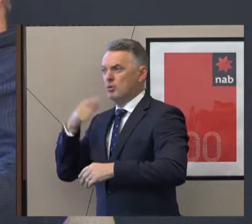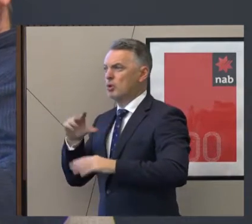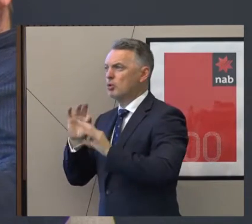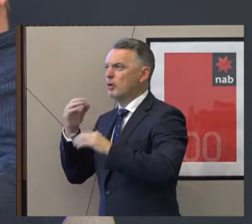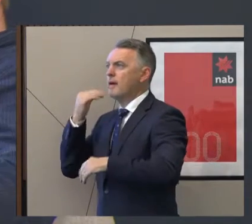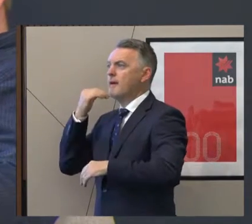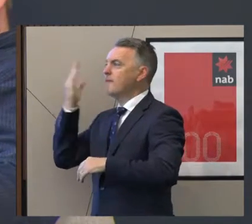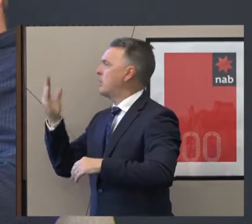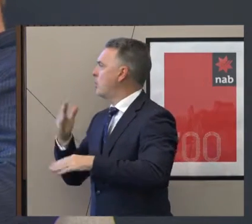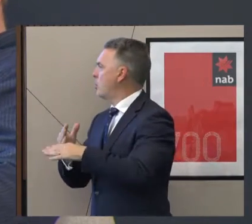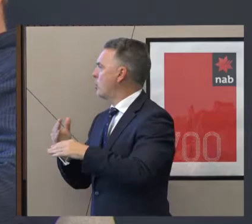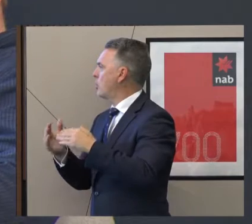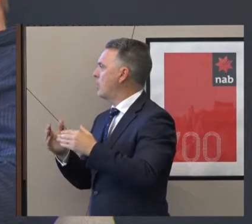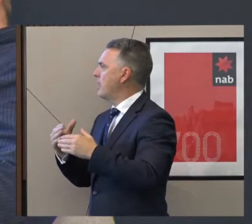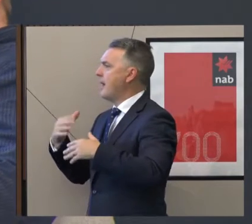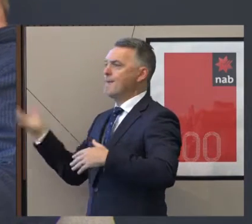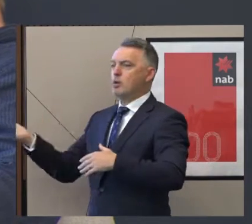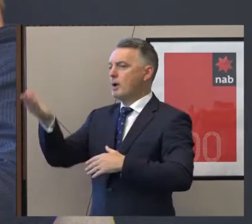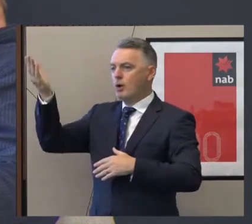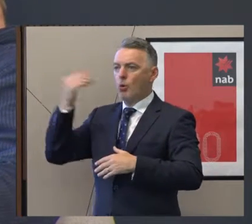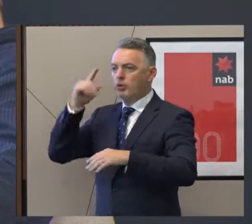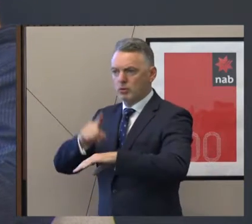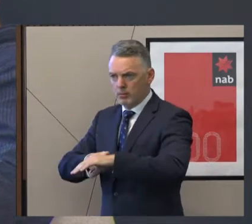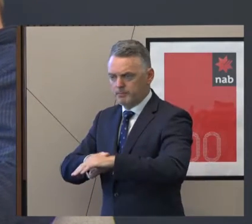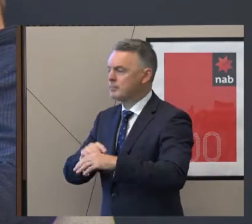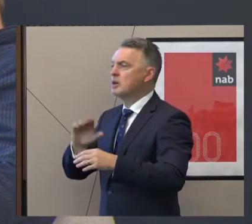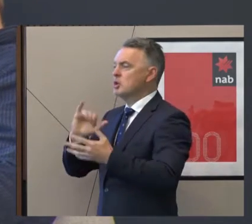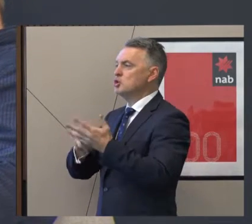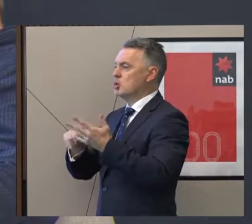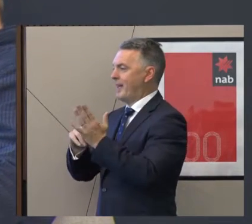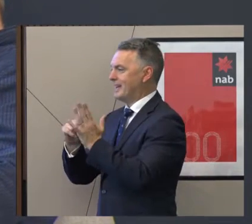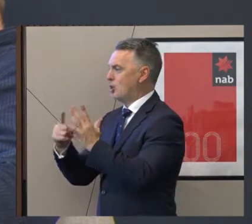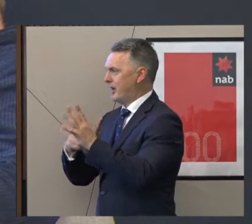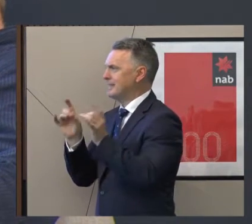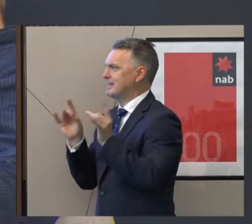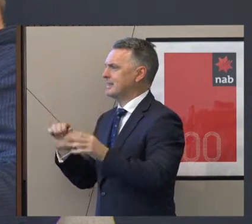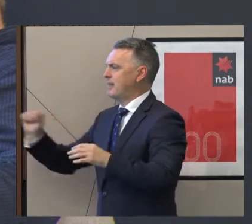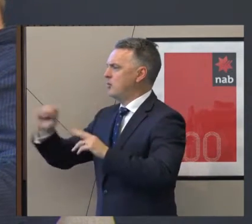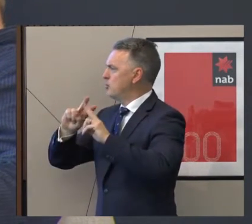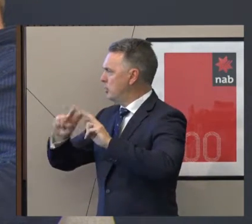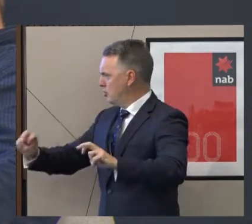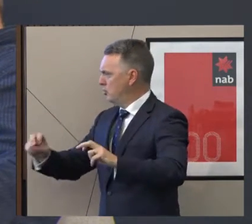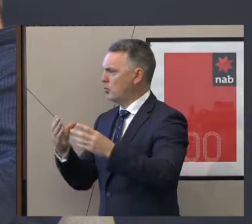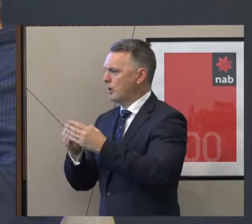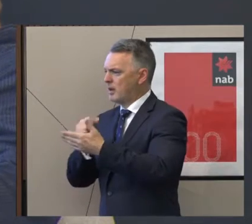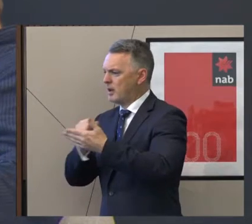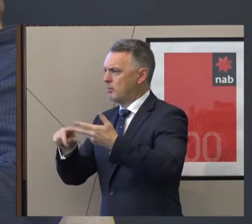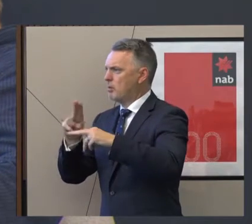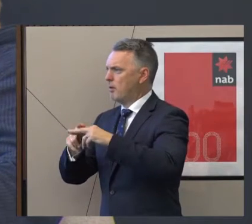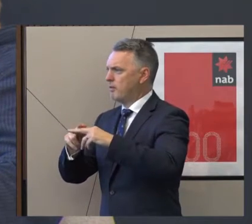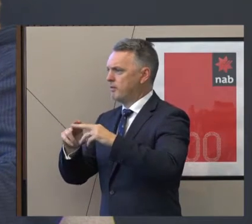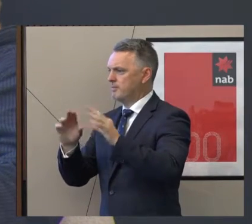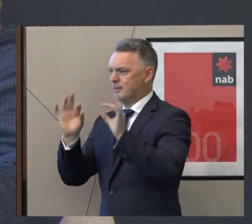works everywhere all the time. It started its research agenda with a number of